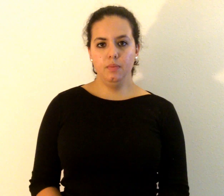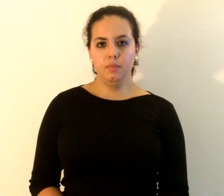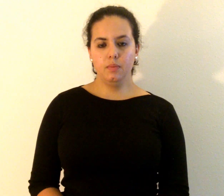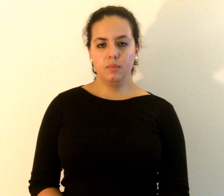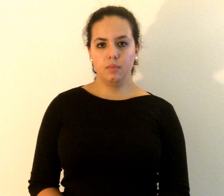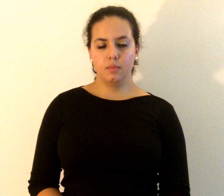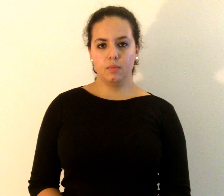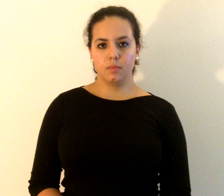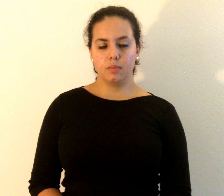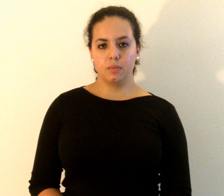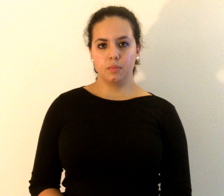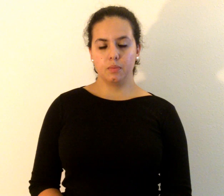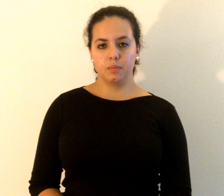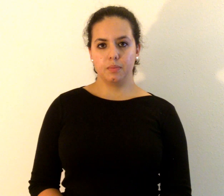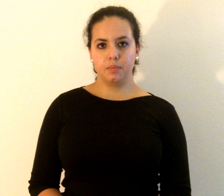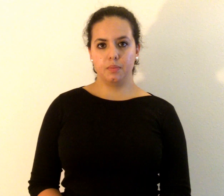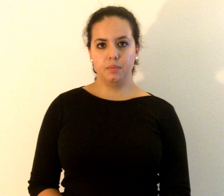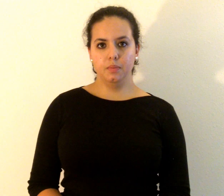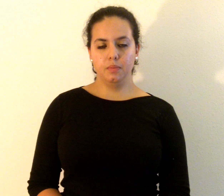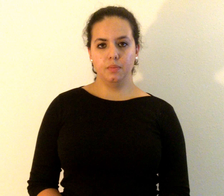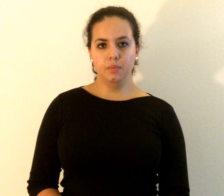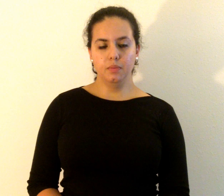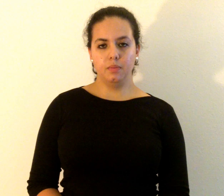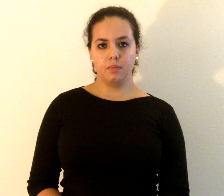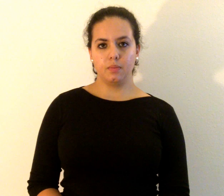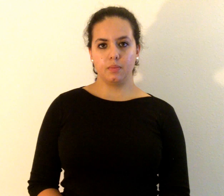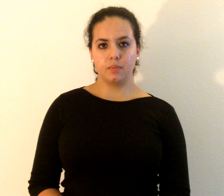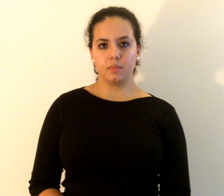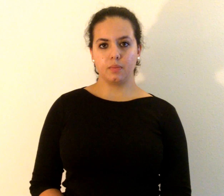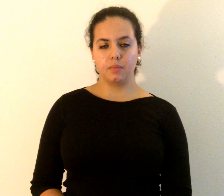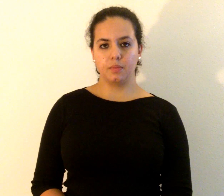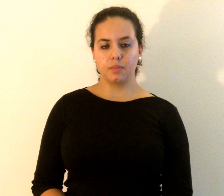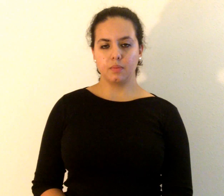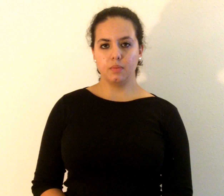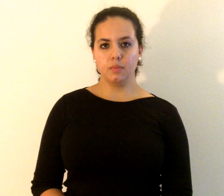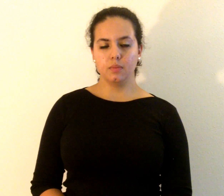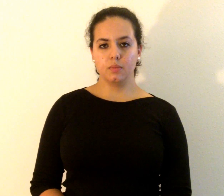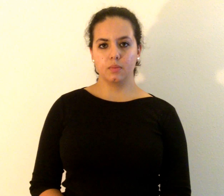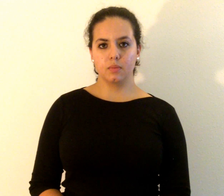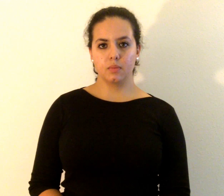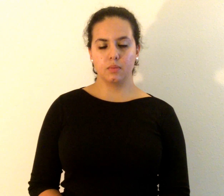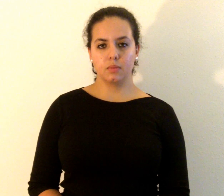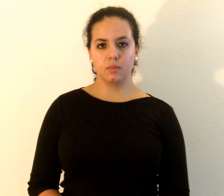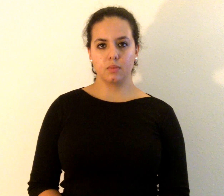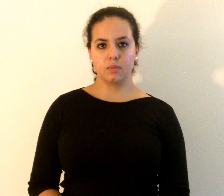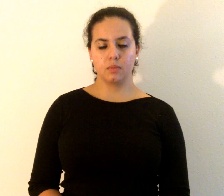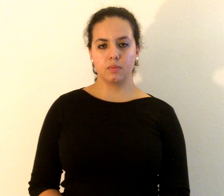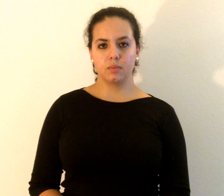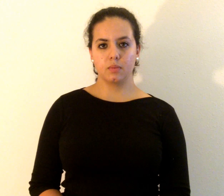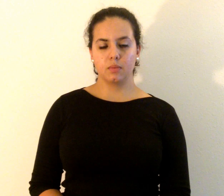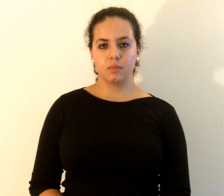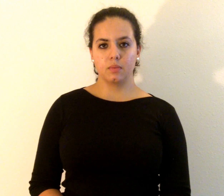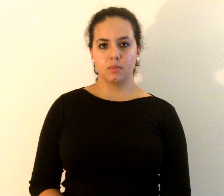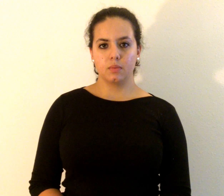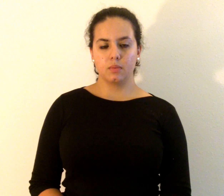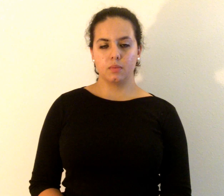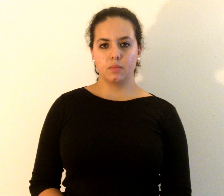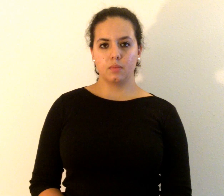We're going to lump several different ways that numbers are done, but they all follow the rule of 9. So let me give you an example.